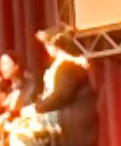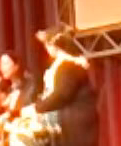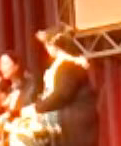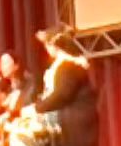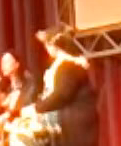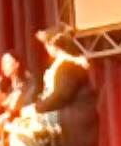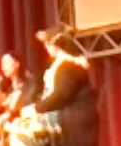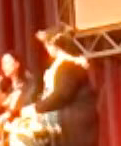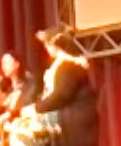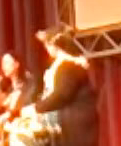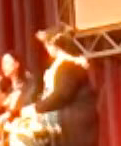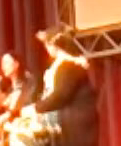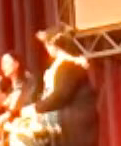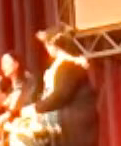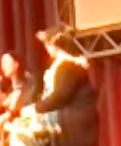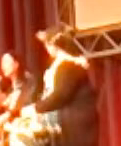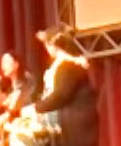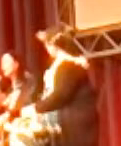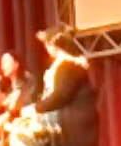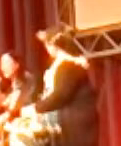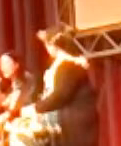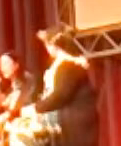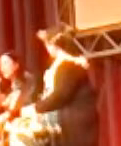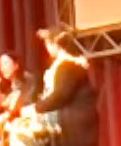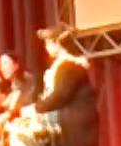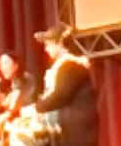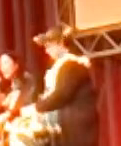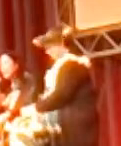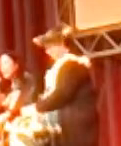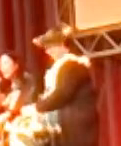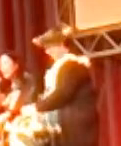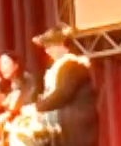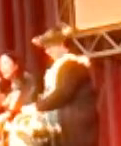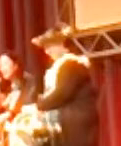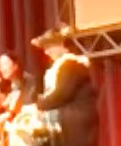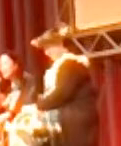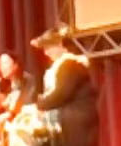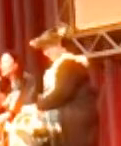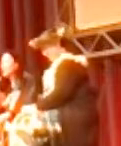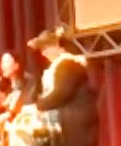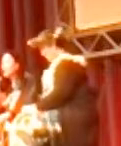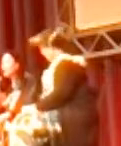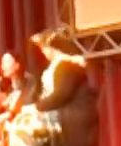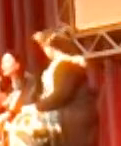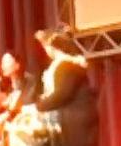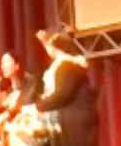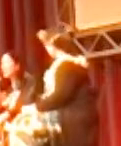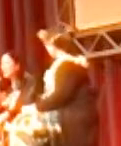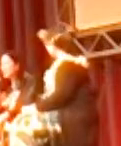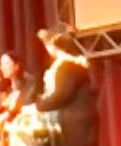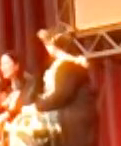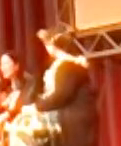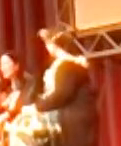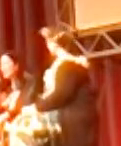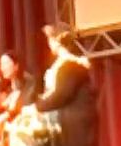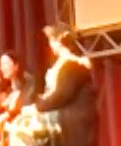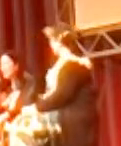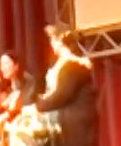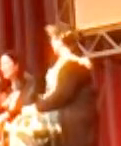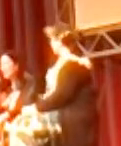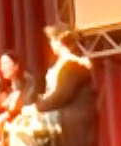in a lot of the movement spaces for social justice, they're starting to talk about joy as resistance.